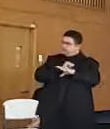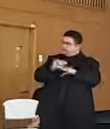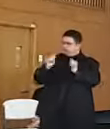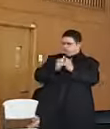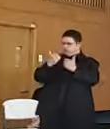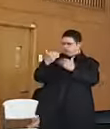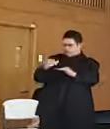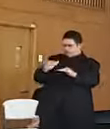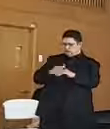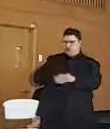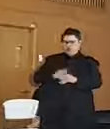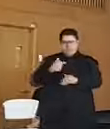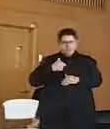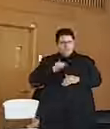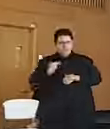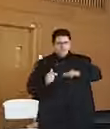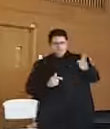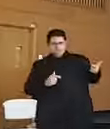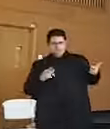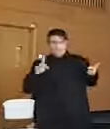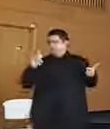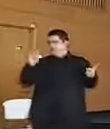I'll turn to Dr. Ford.